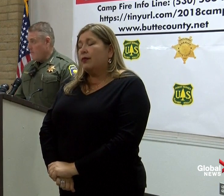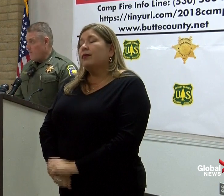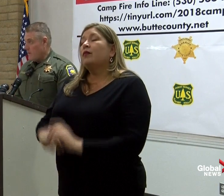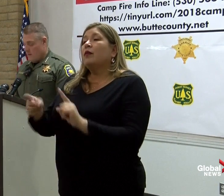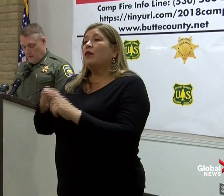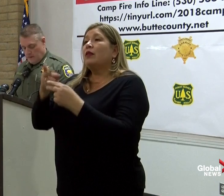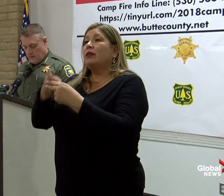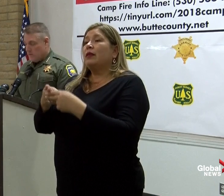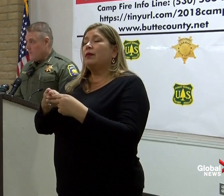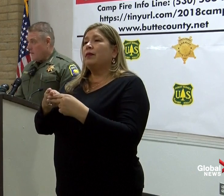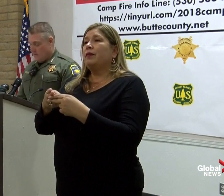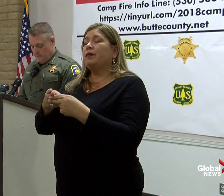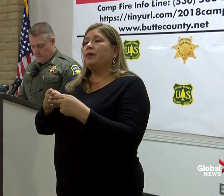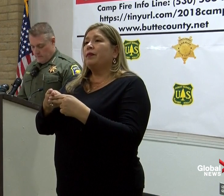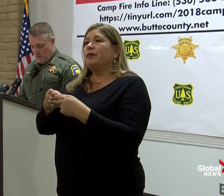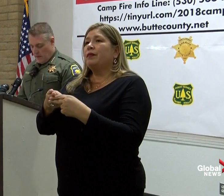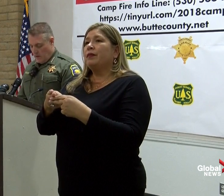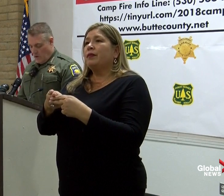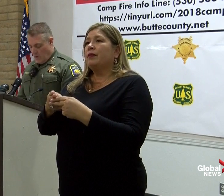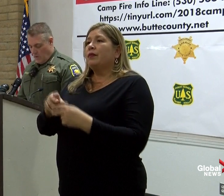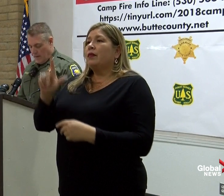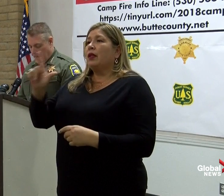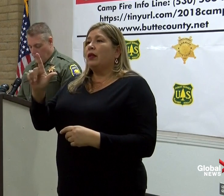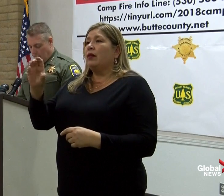first name spelled